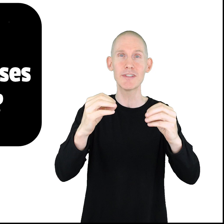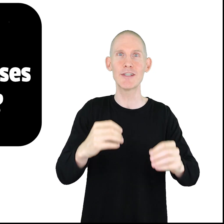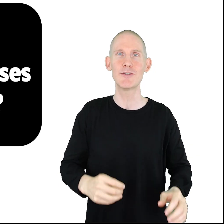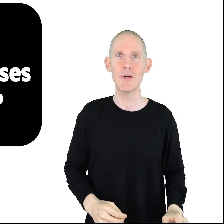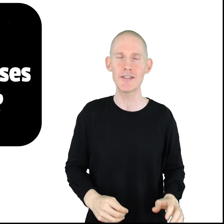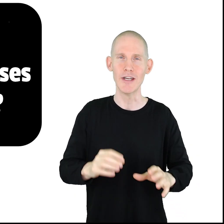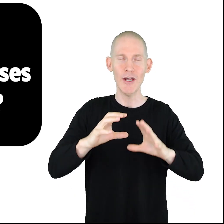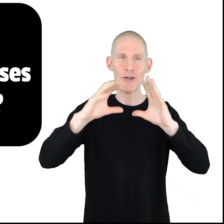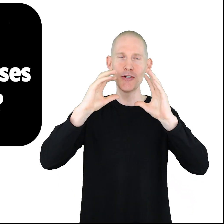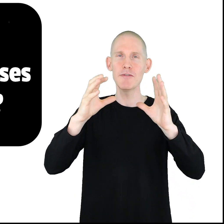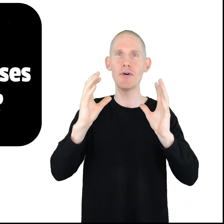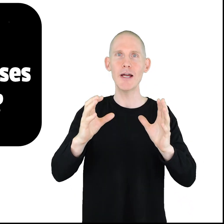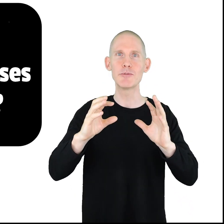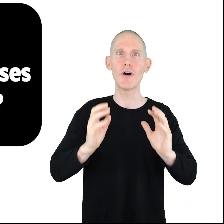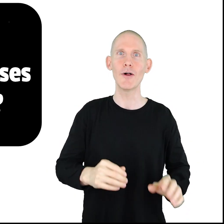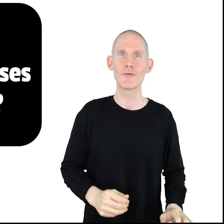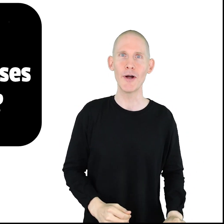situation. Good vibes all around.